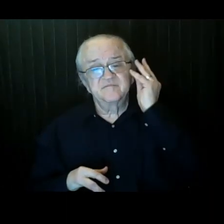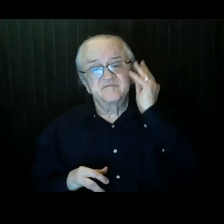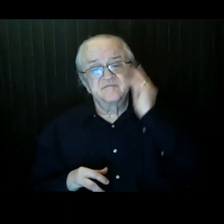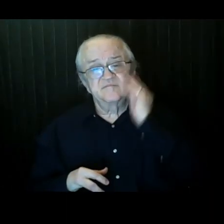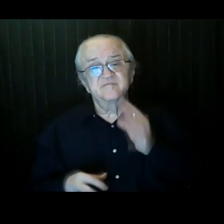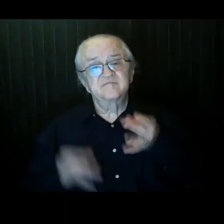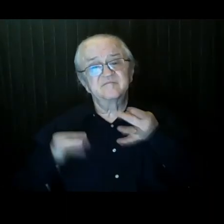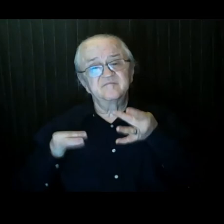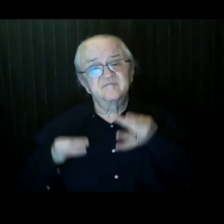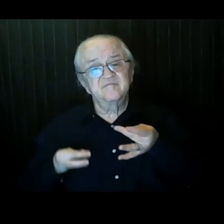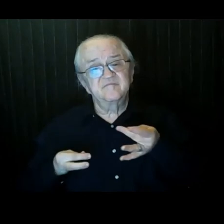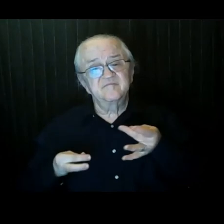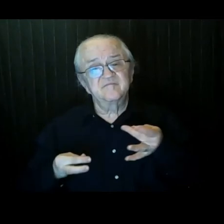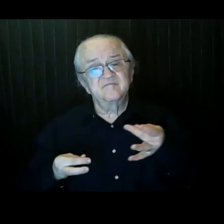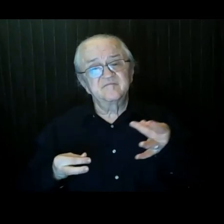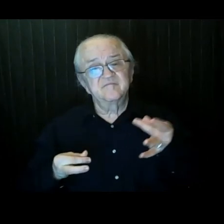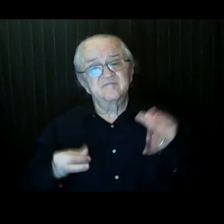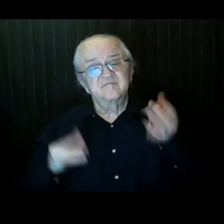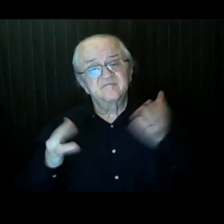down and sliding down.